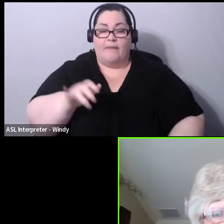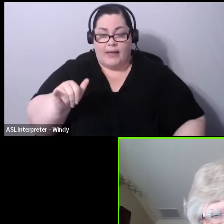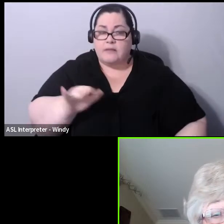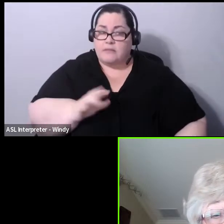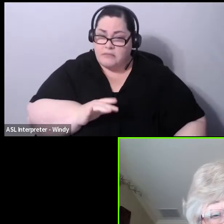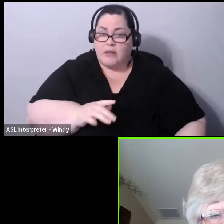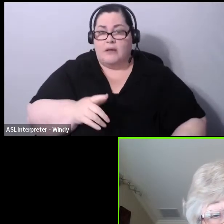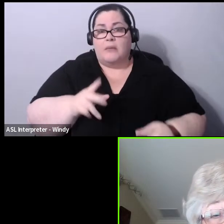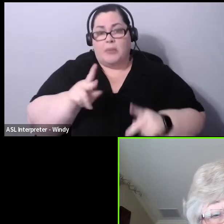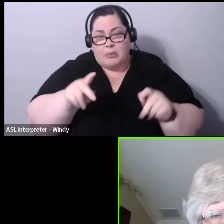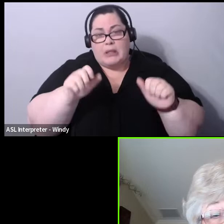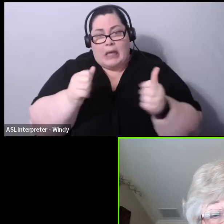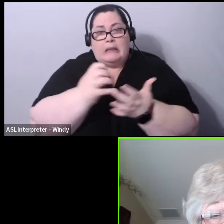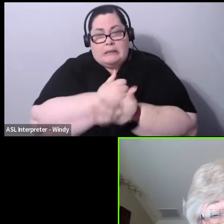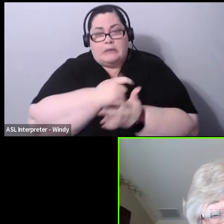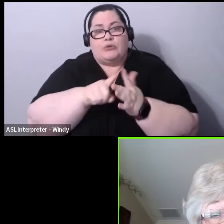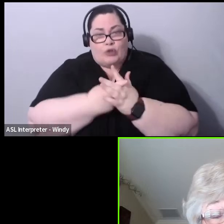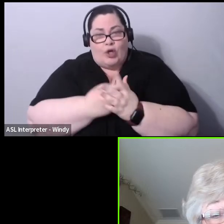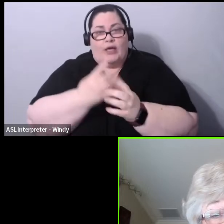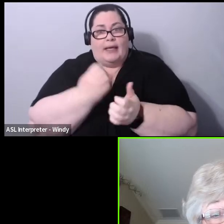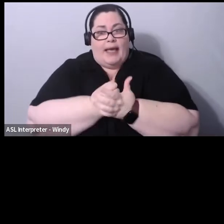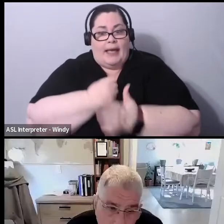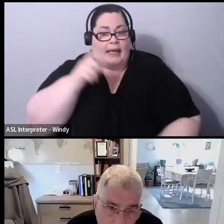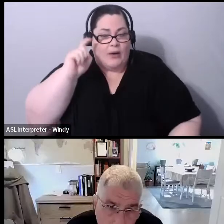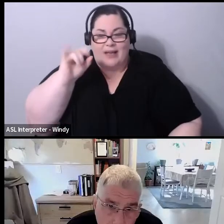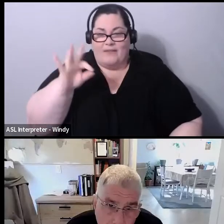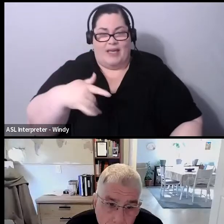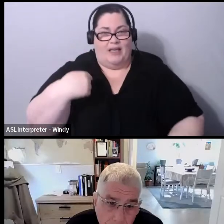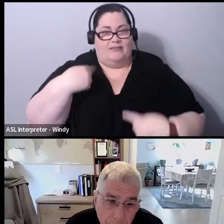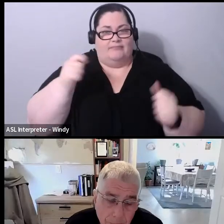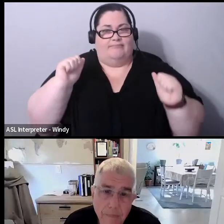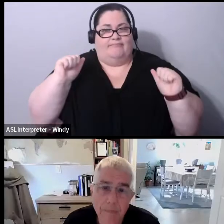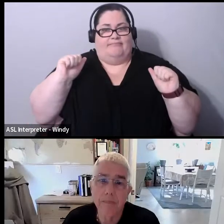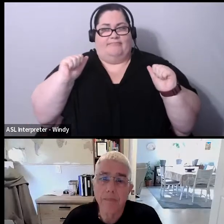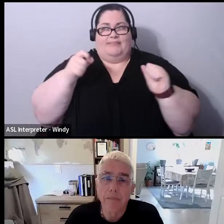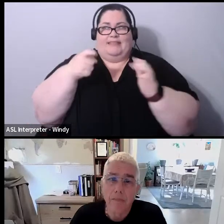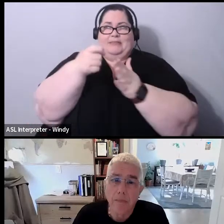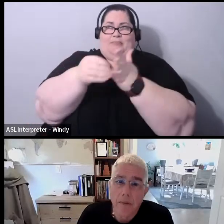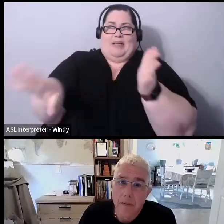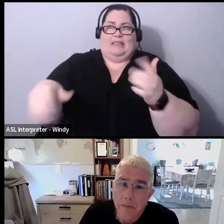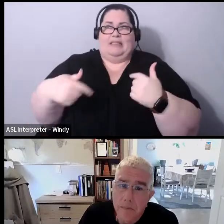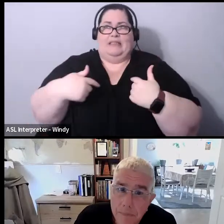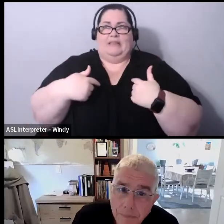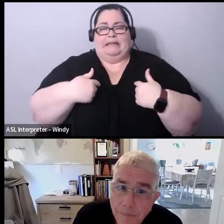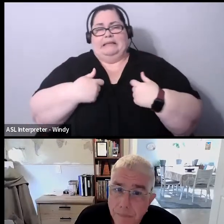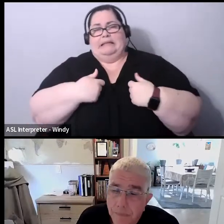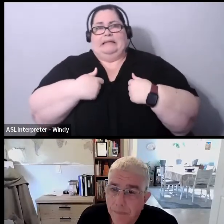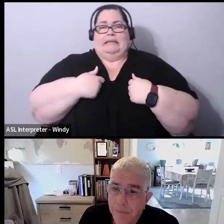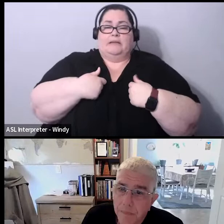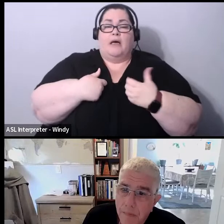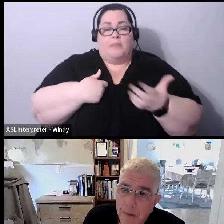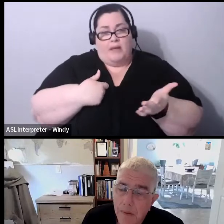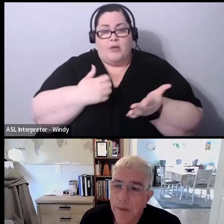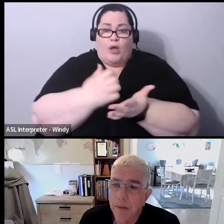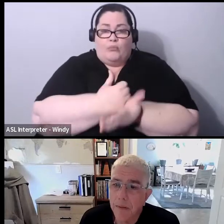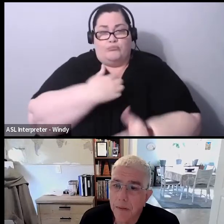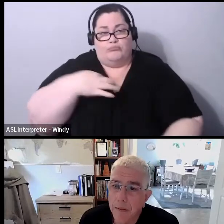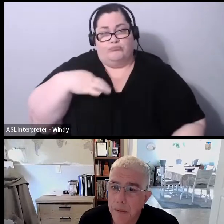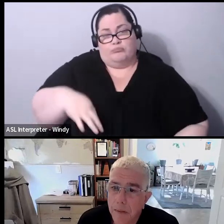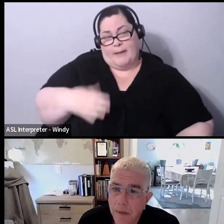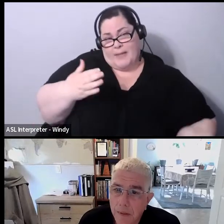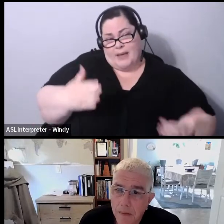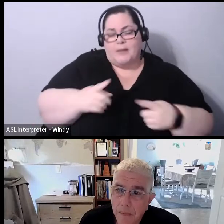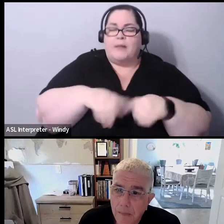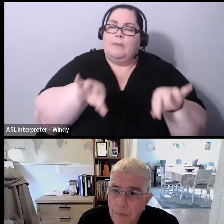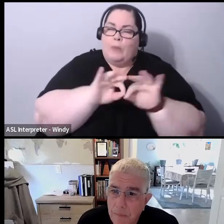to enter the hearing aid world if they have been reluctant because of costs, etc. But people need